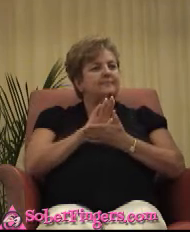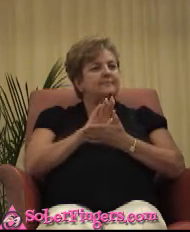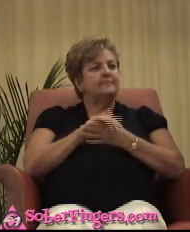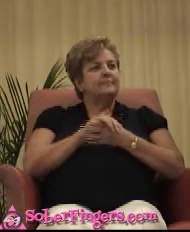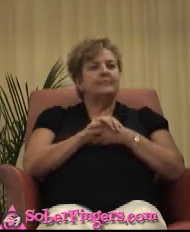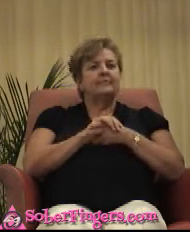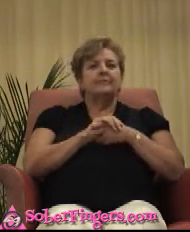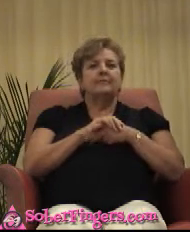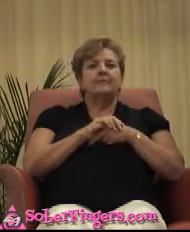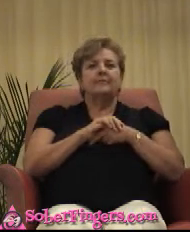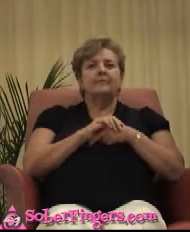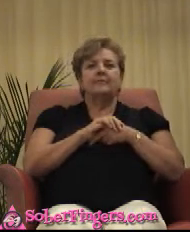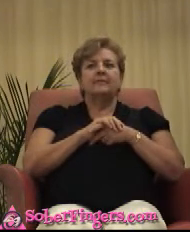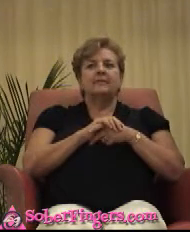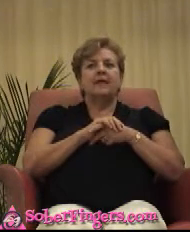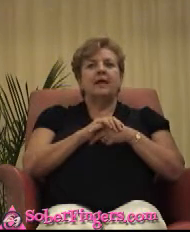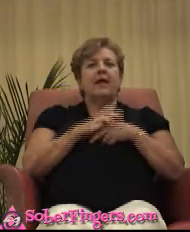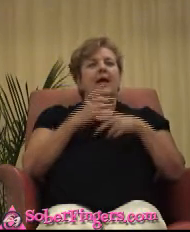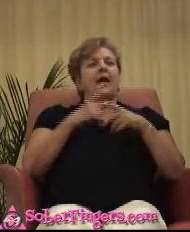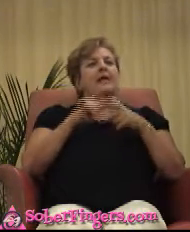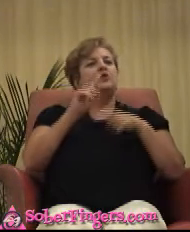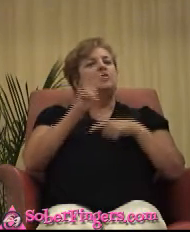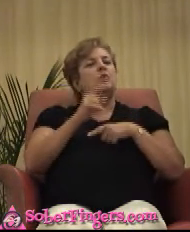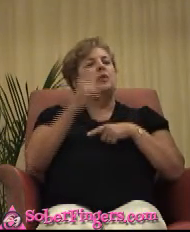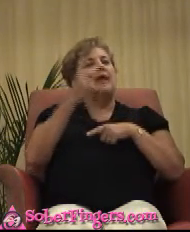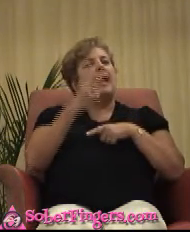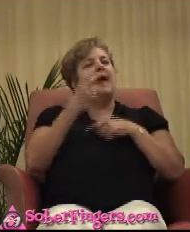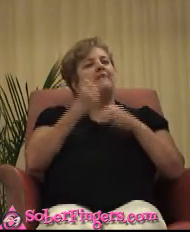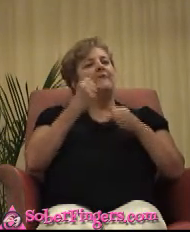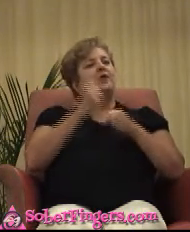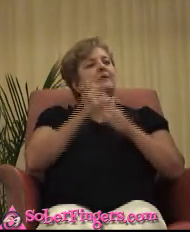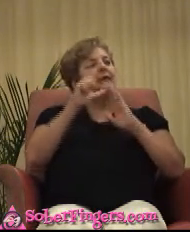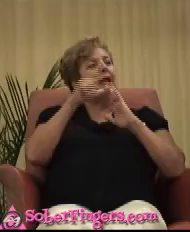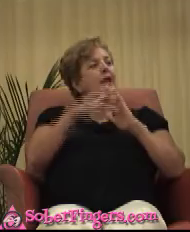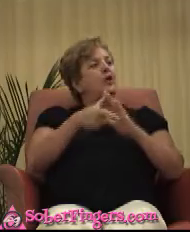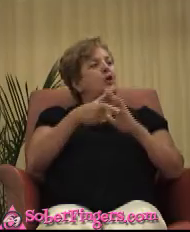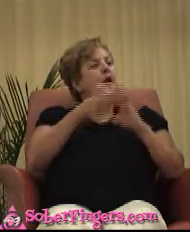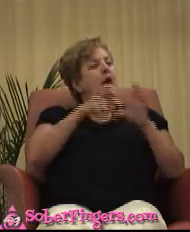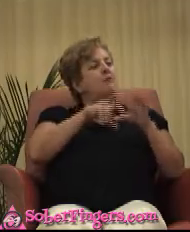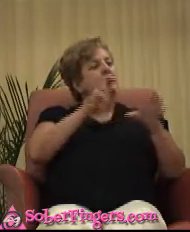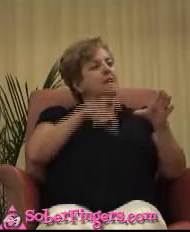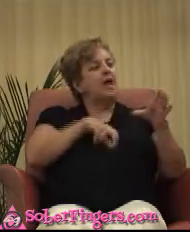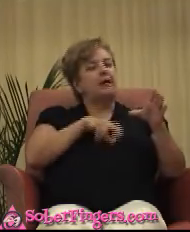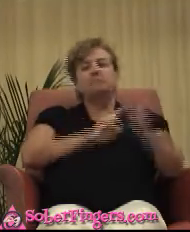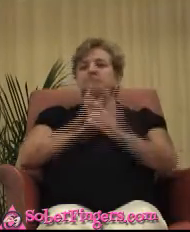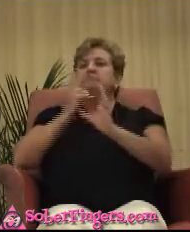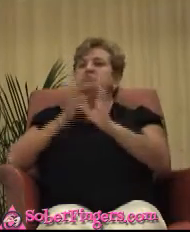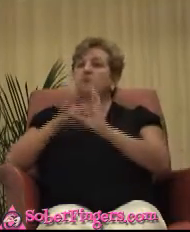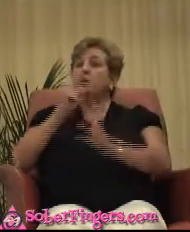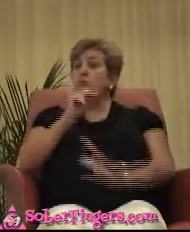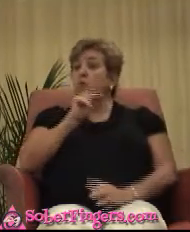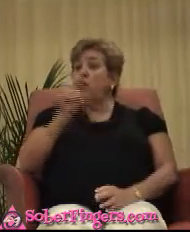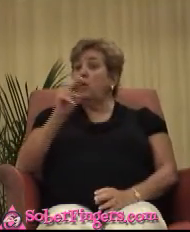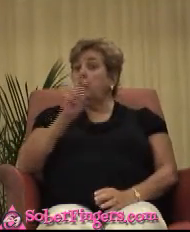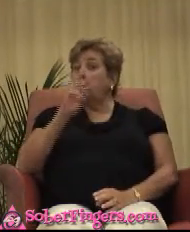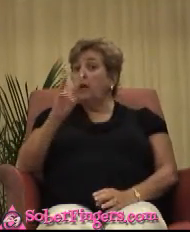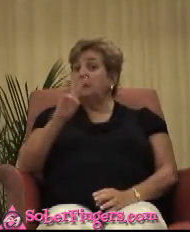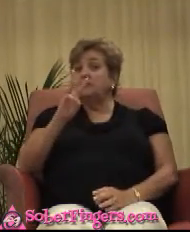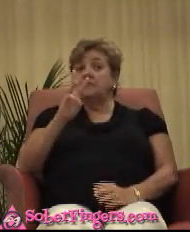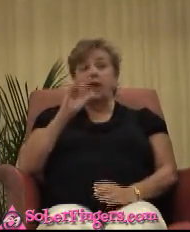I went with Northwest Airlines. Something I hadn't planned on doing. And Barbara